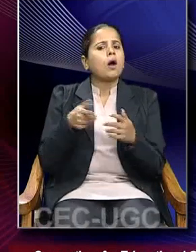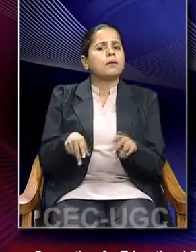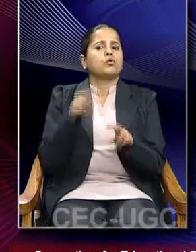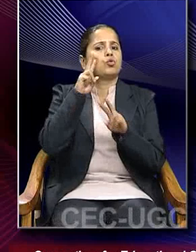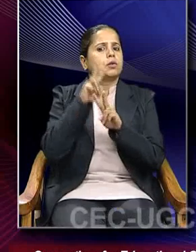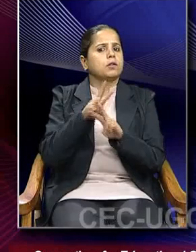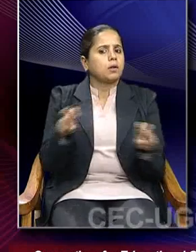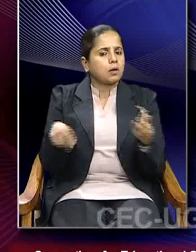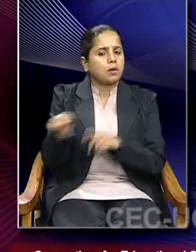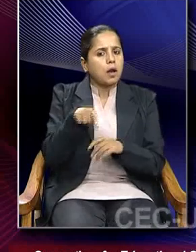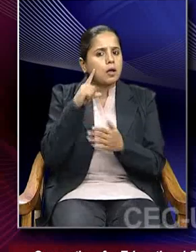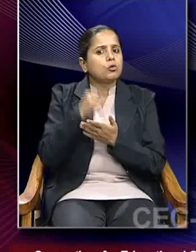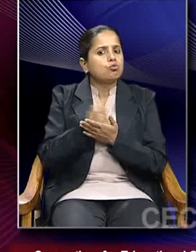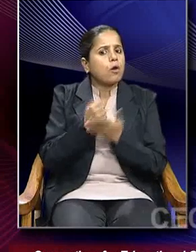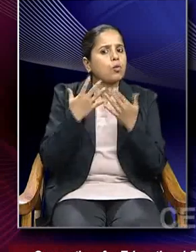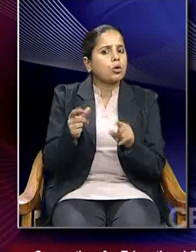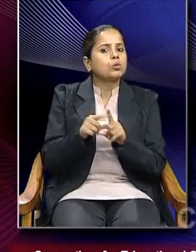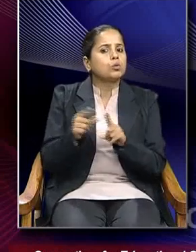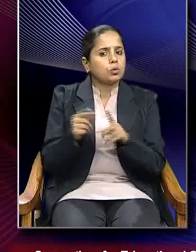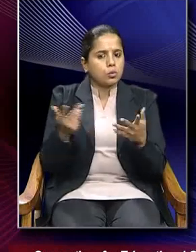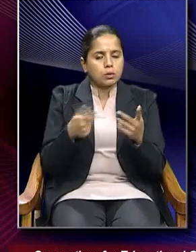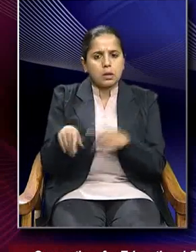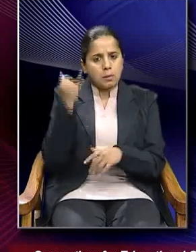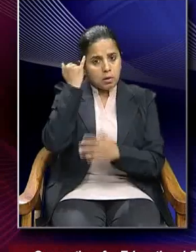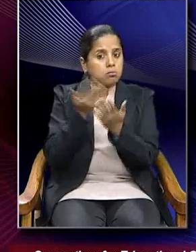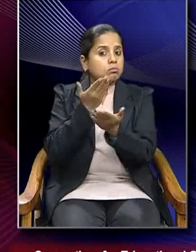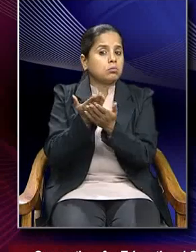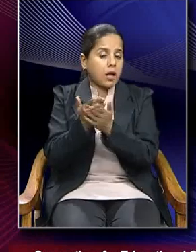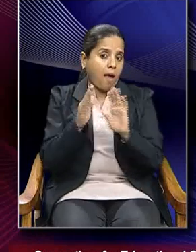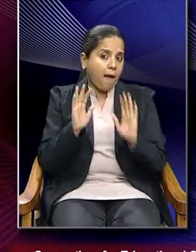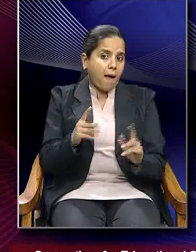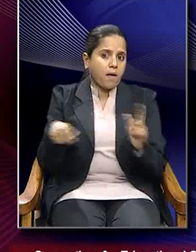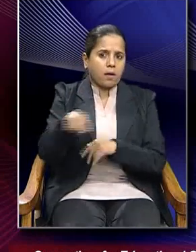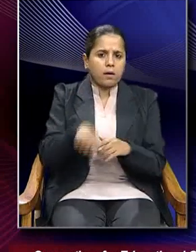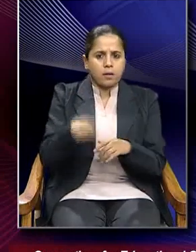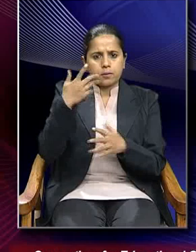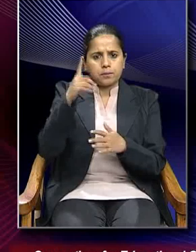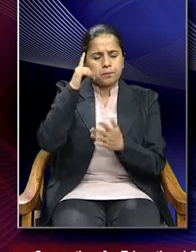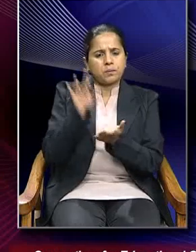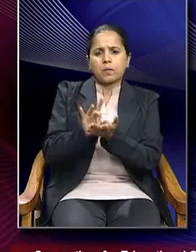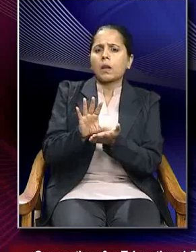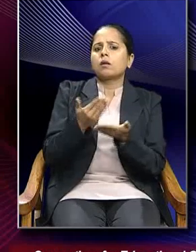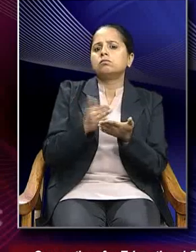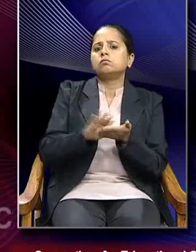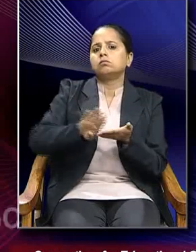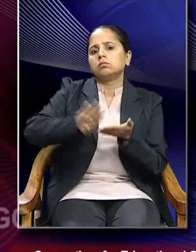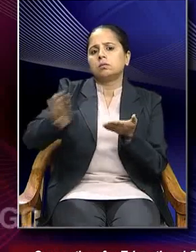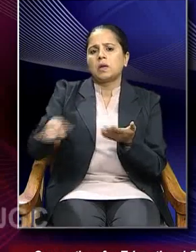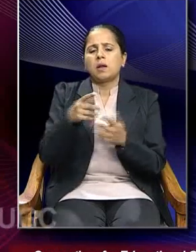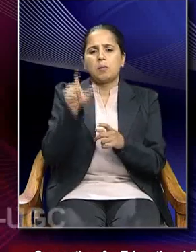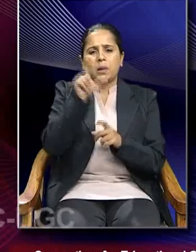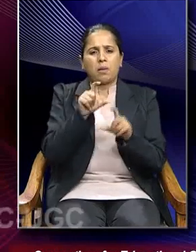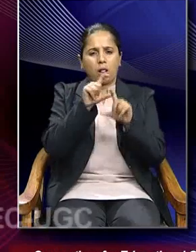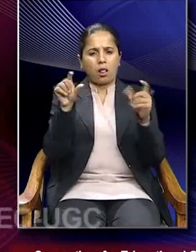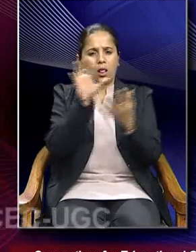researcher intends to do. It is recommended to avoid too general or vague